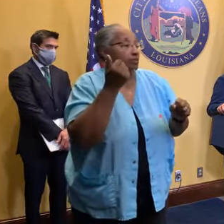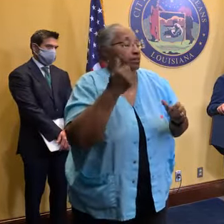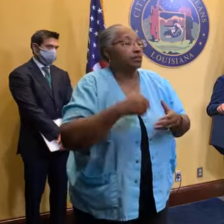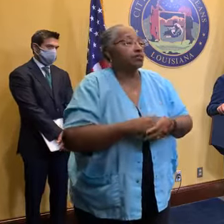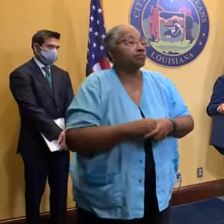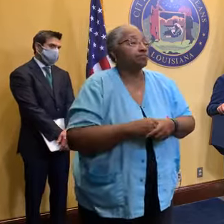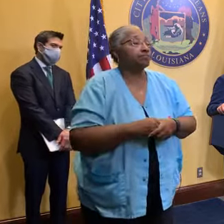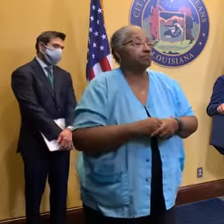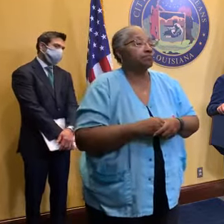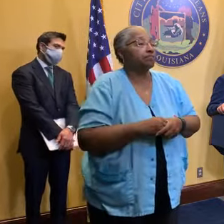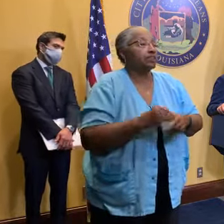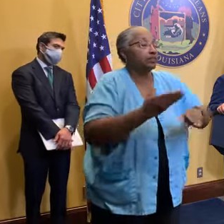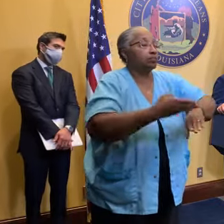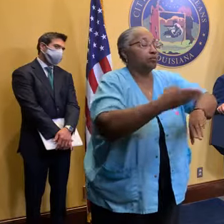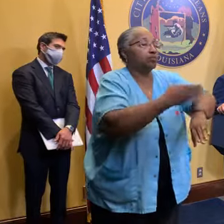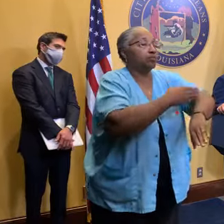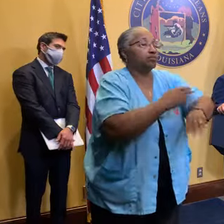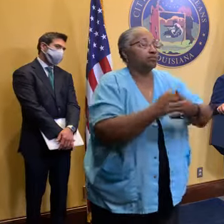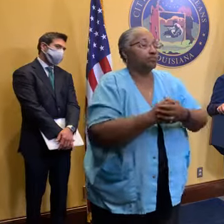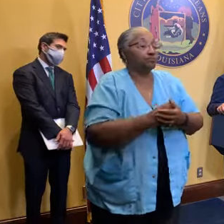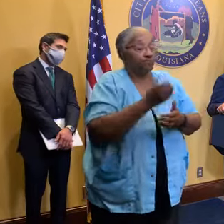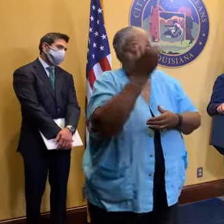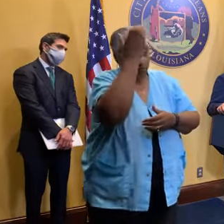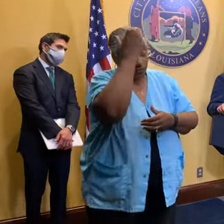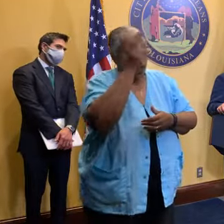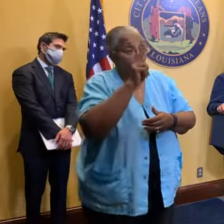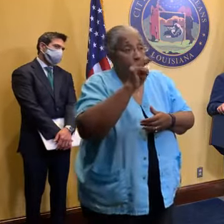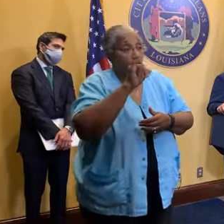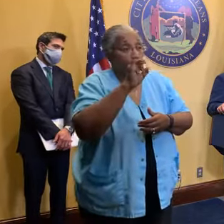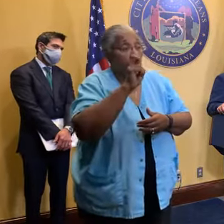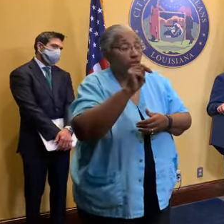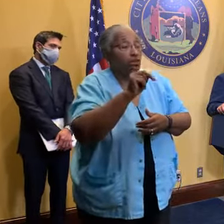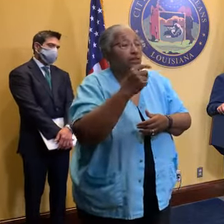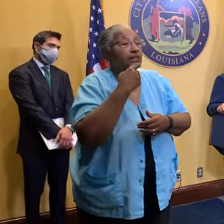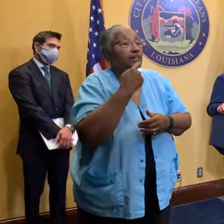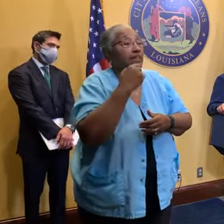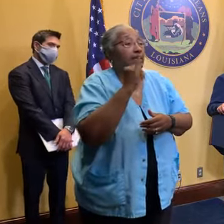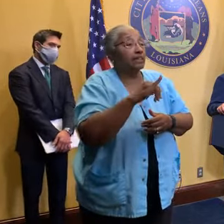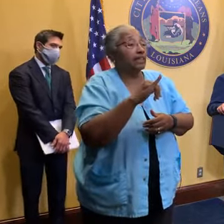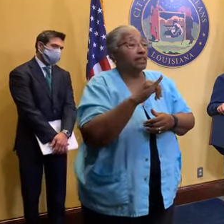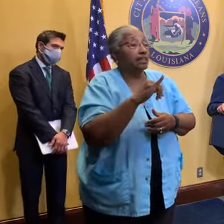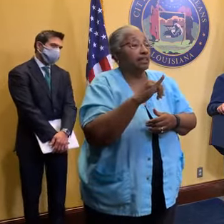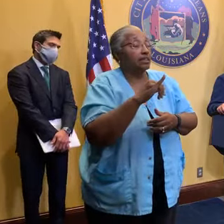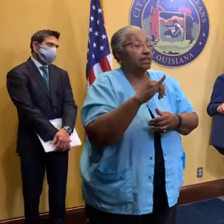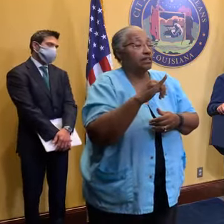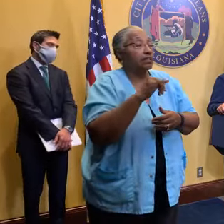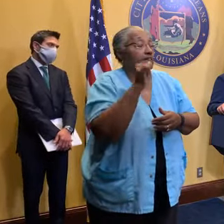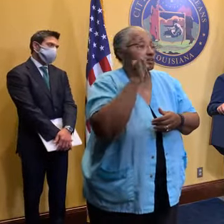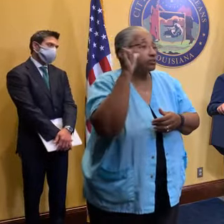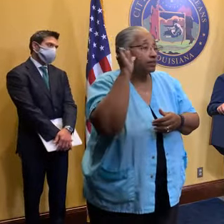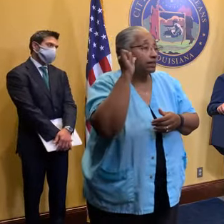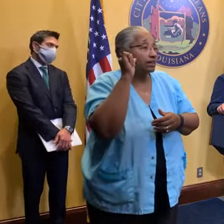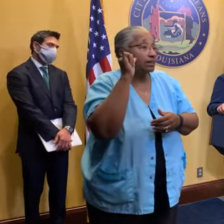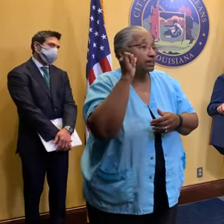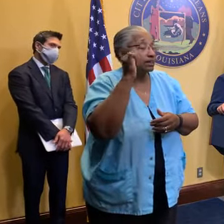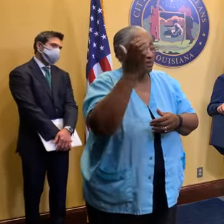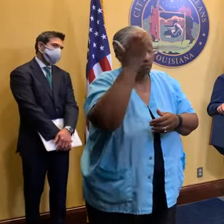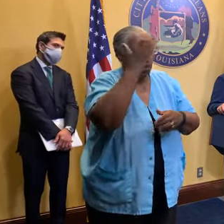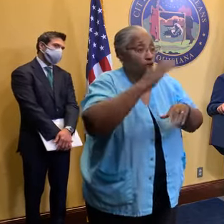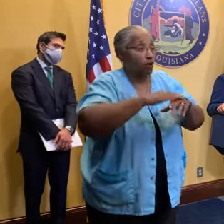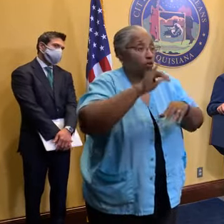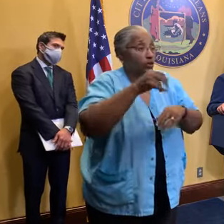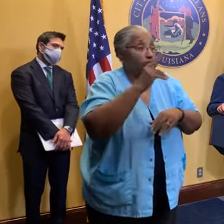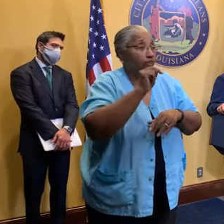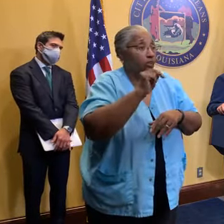WWL. Yes, ma'am. The firefighters union is saying that the furloughs delayed their response to yesterday's deadly fire on Johnson Street. Can